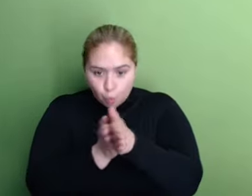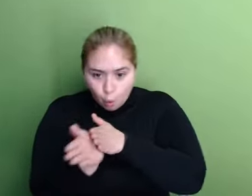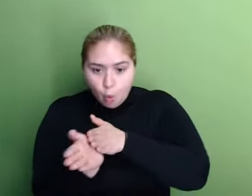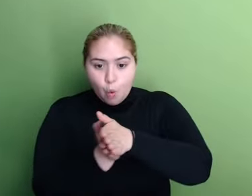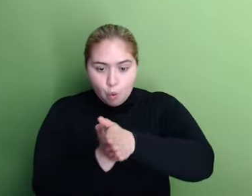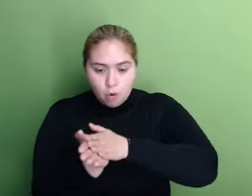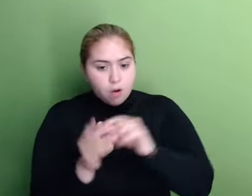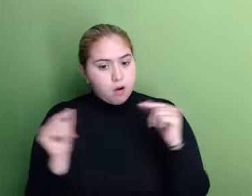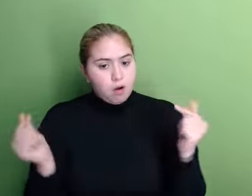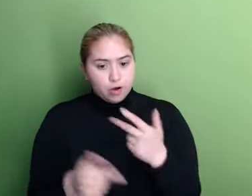going to make a worm burrito.